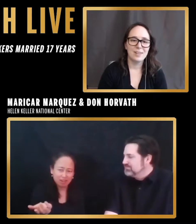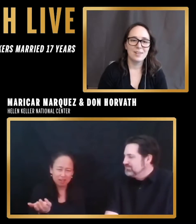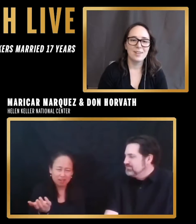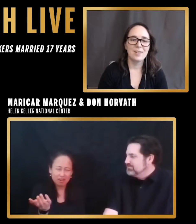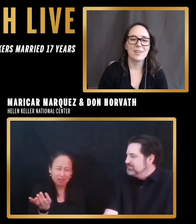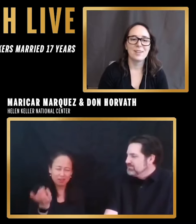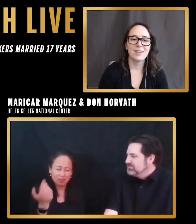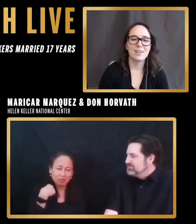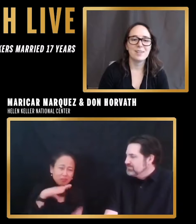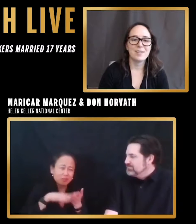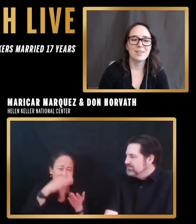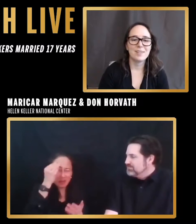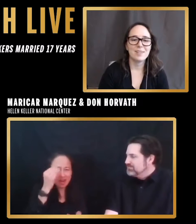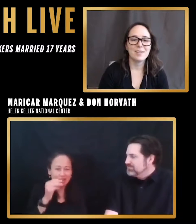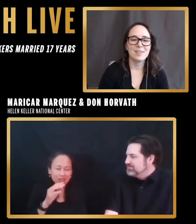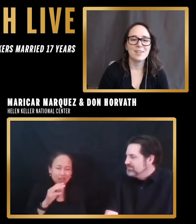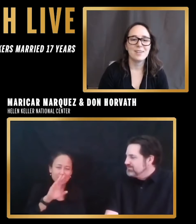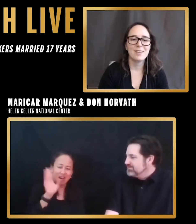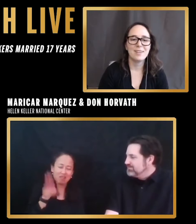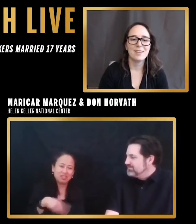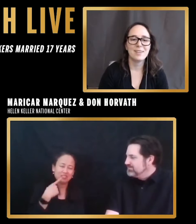And obviously I was wrong.